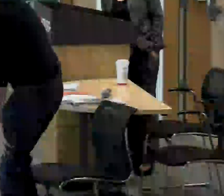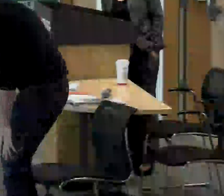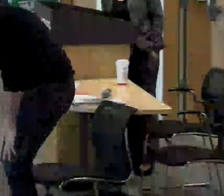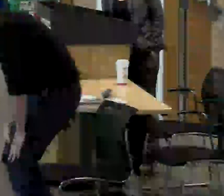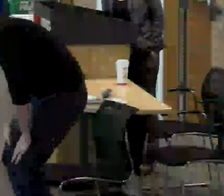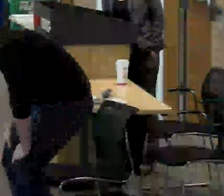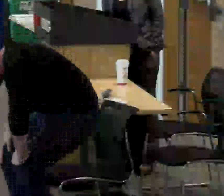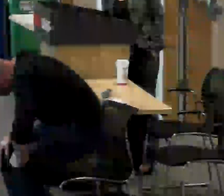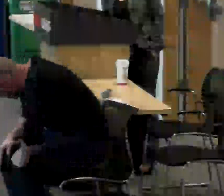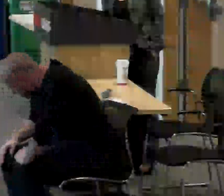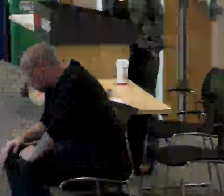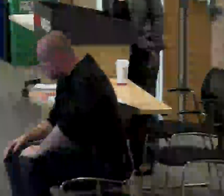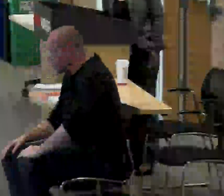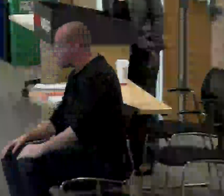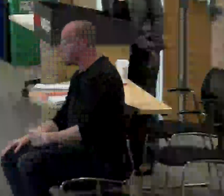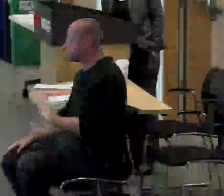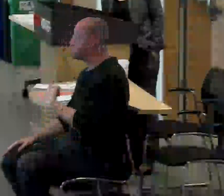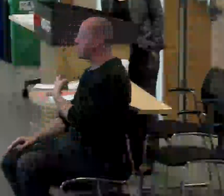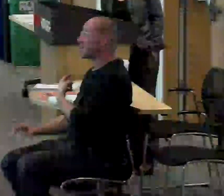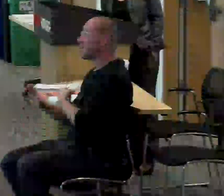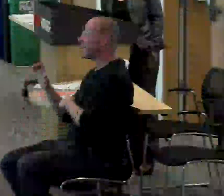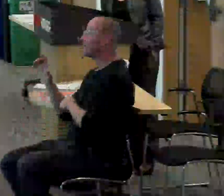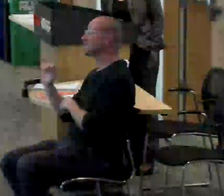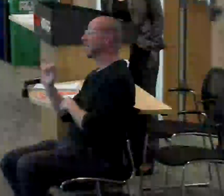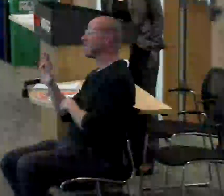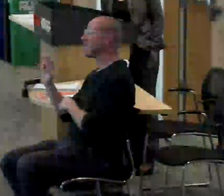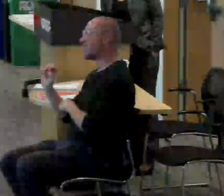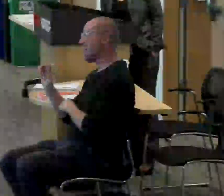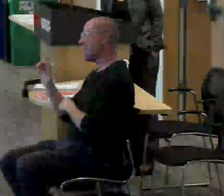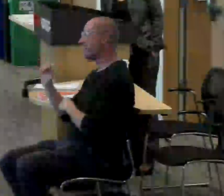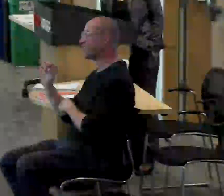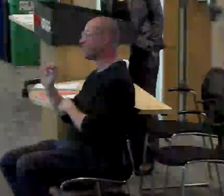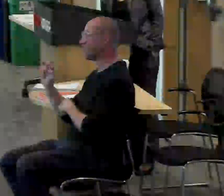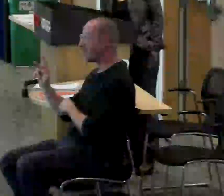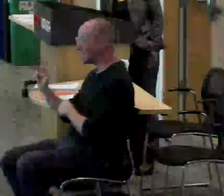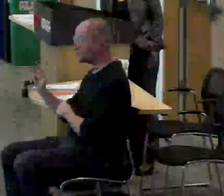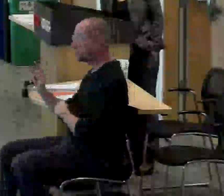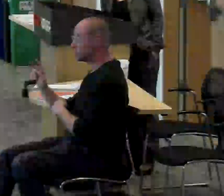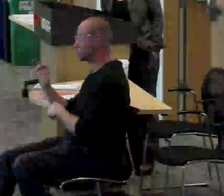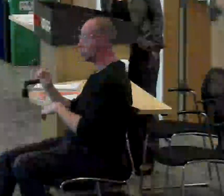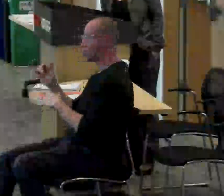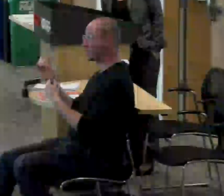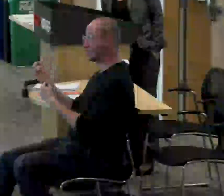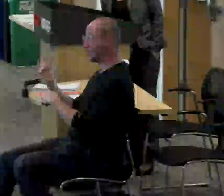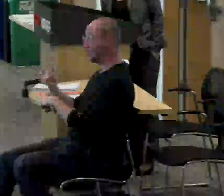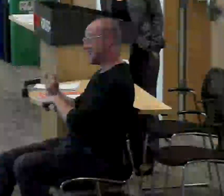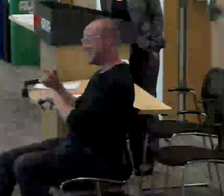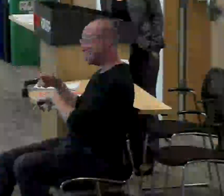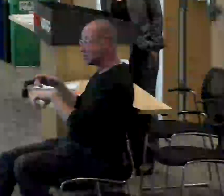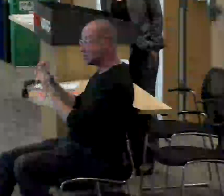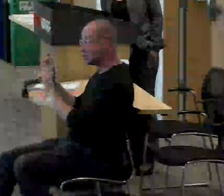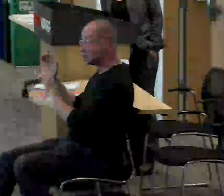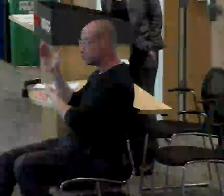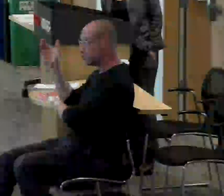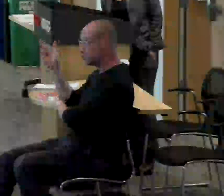www.ablealliance.org/compare-page. That's a live link. So I, again, can send that website link to you through this presentation. And then the ABLE National Resource Center,